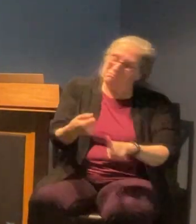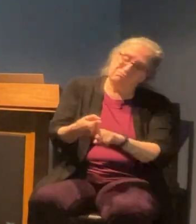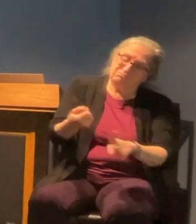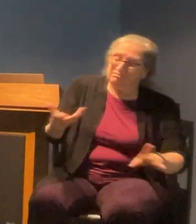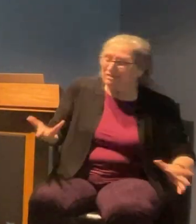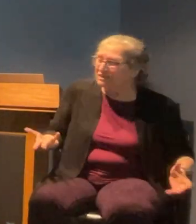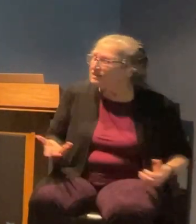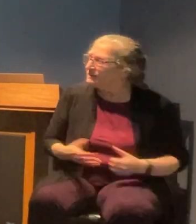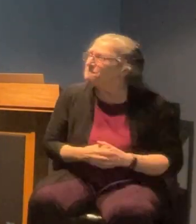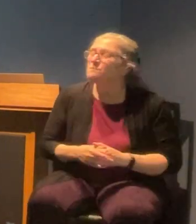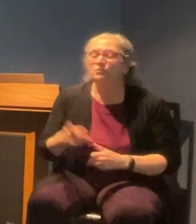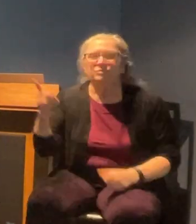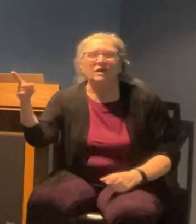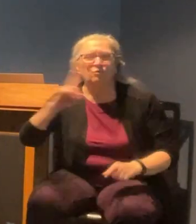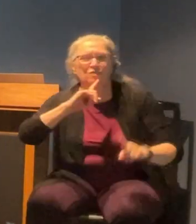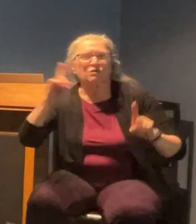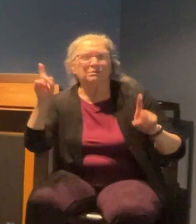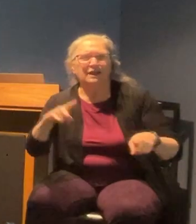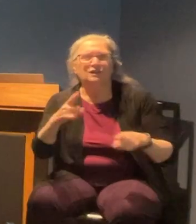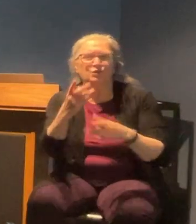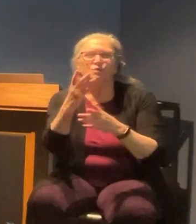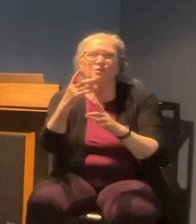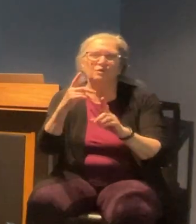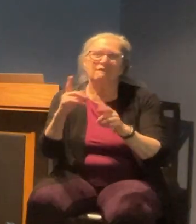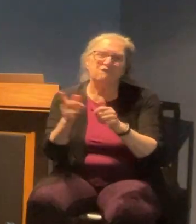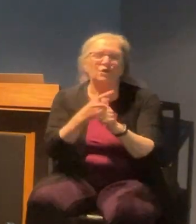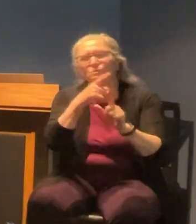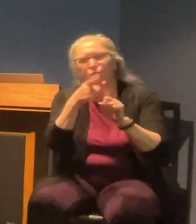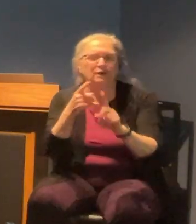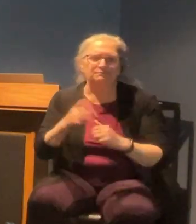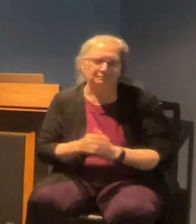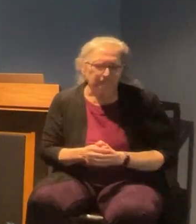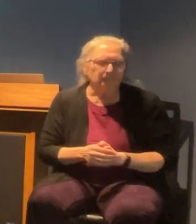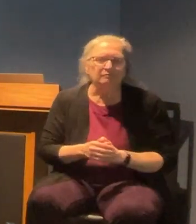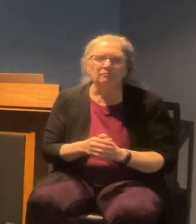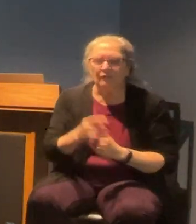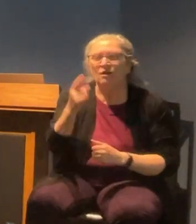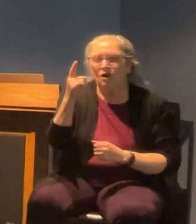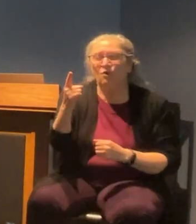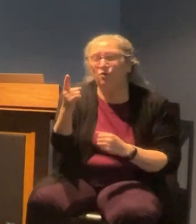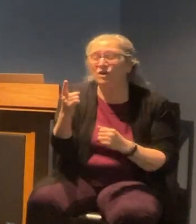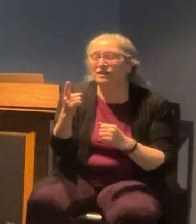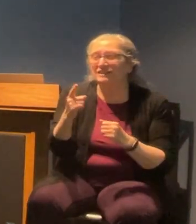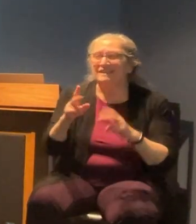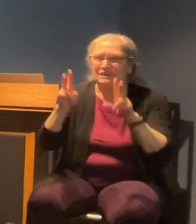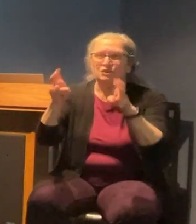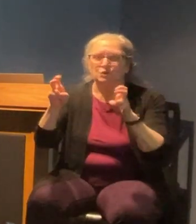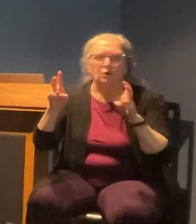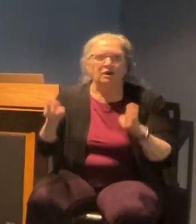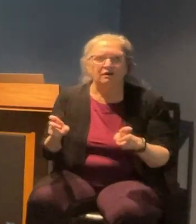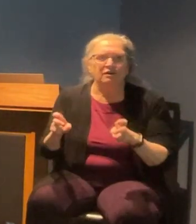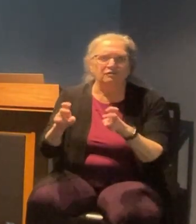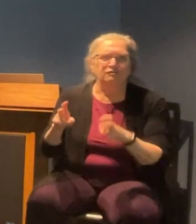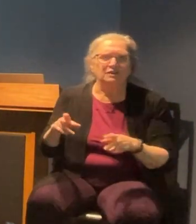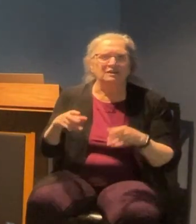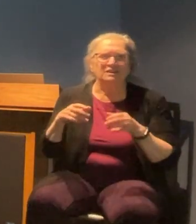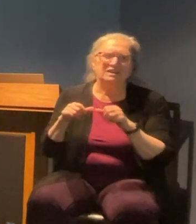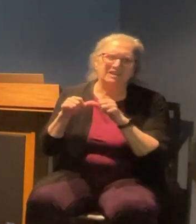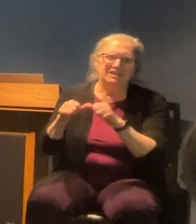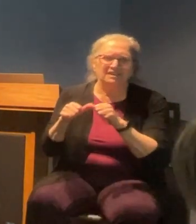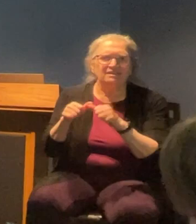just want to reply to your first point, that one of the issues of traceability is that a lot of these companies